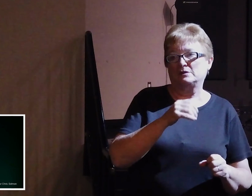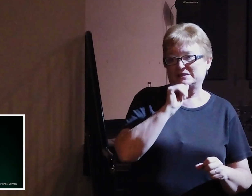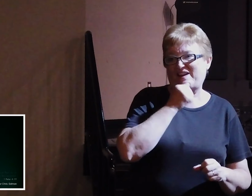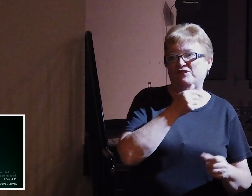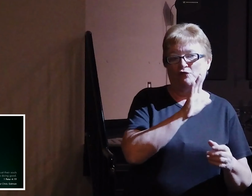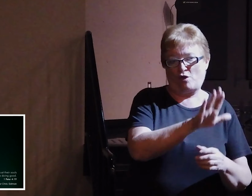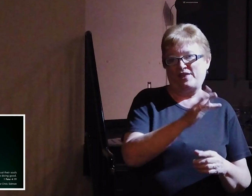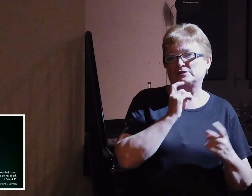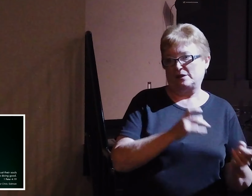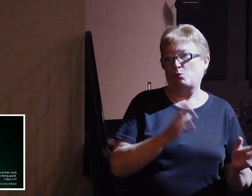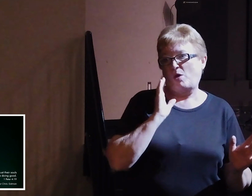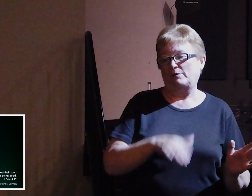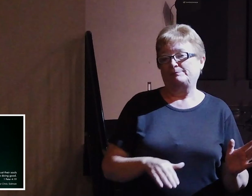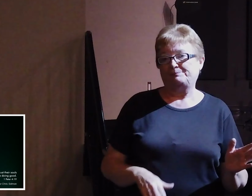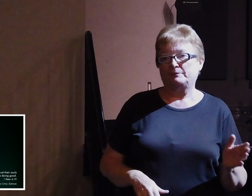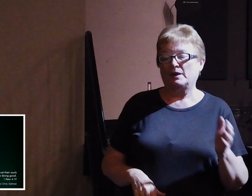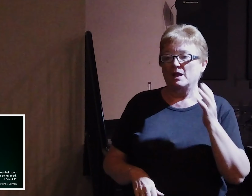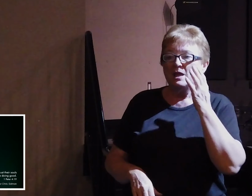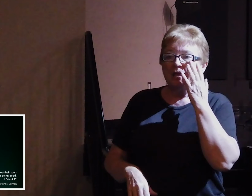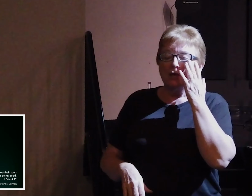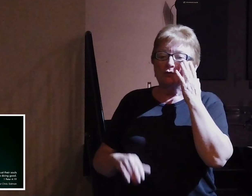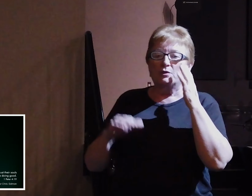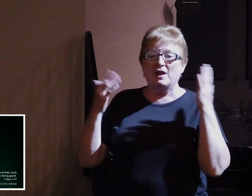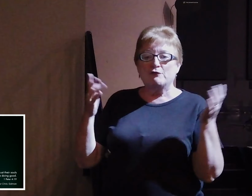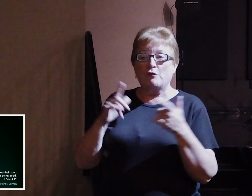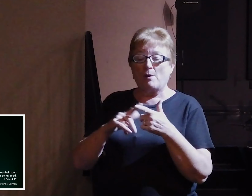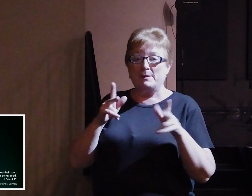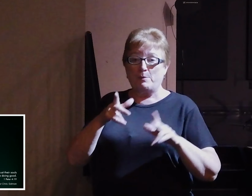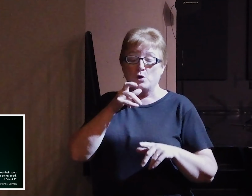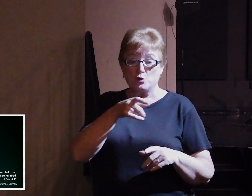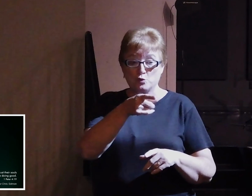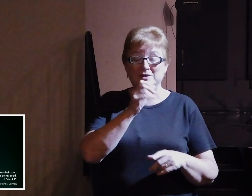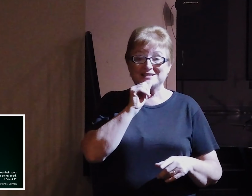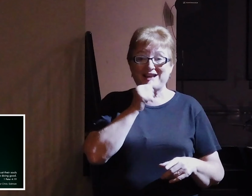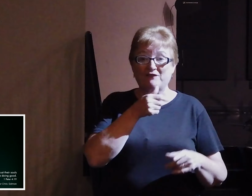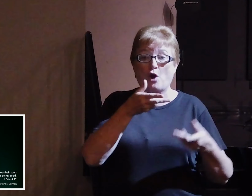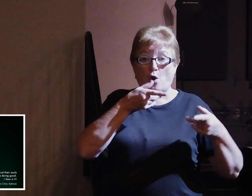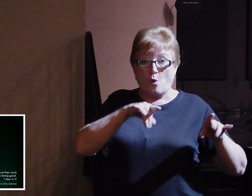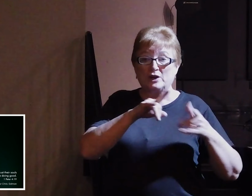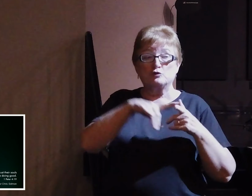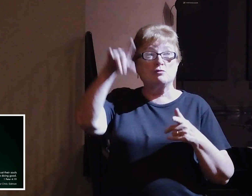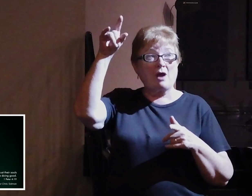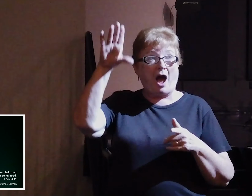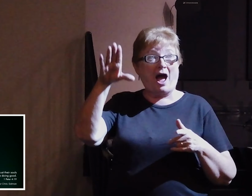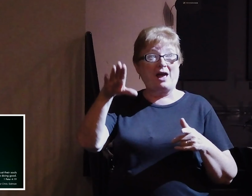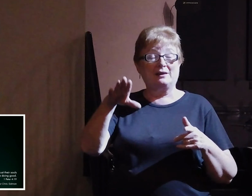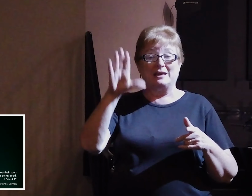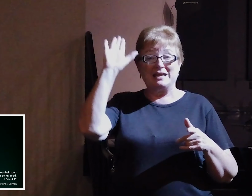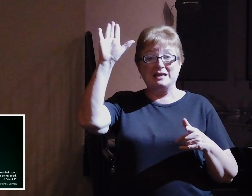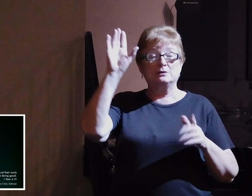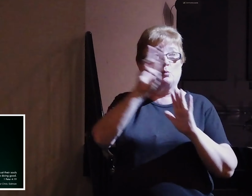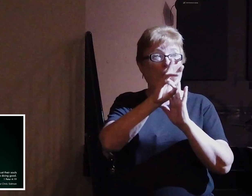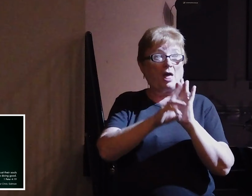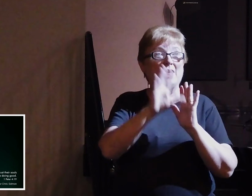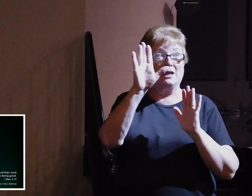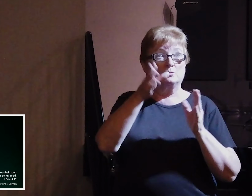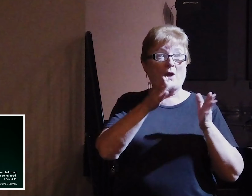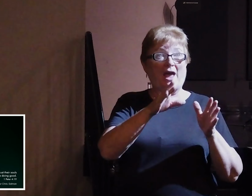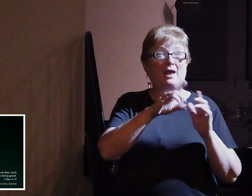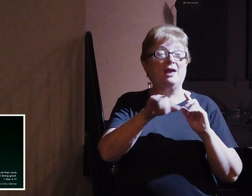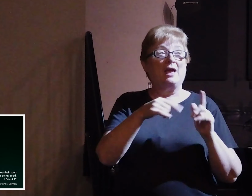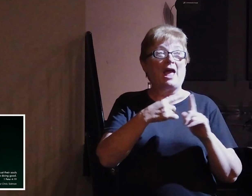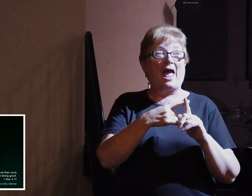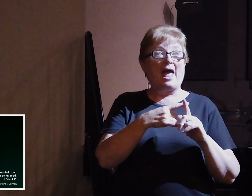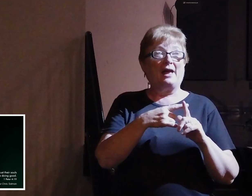Therefore, let those who suffer according to God's will entrust their souls to a faithful creator while